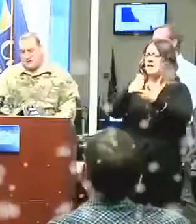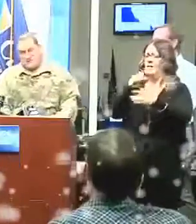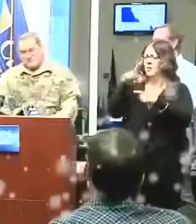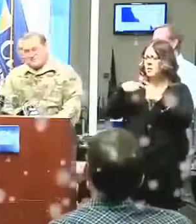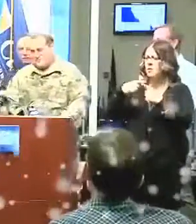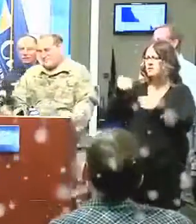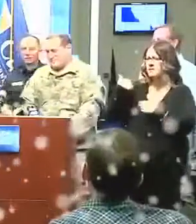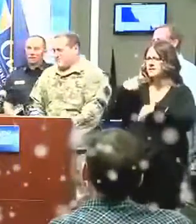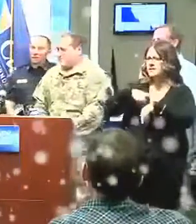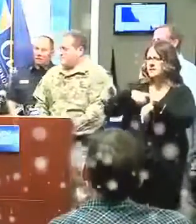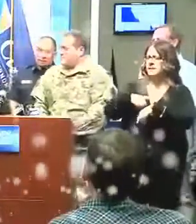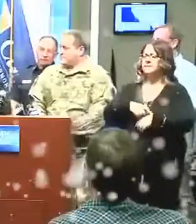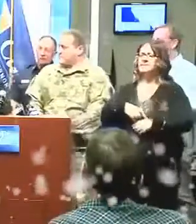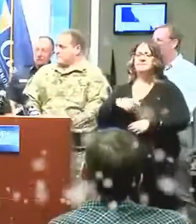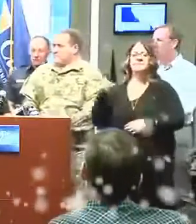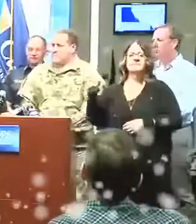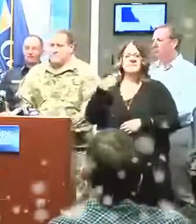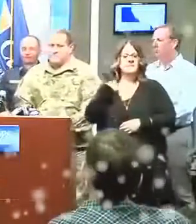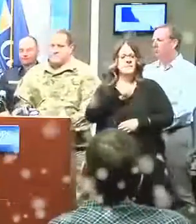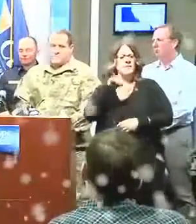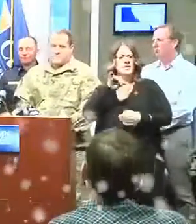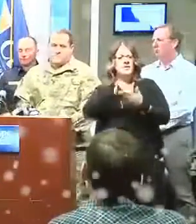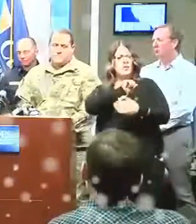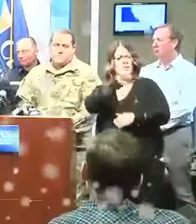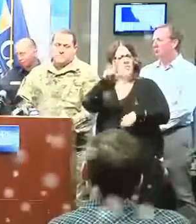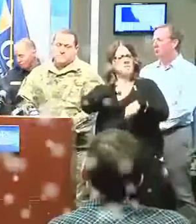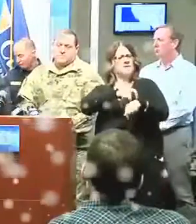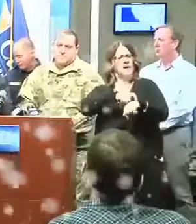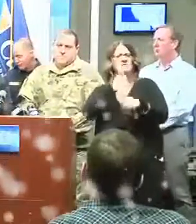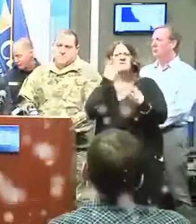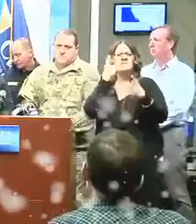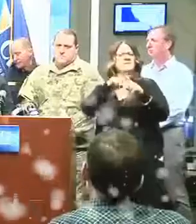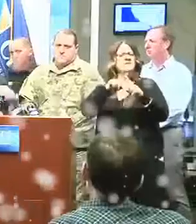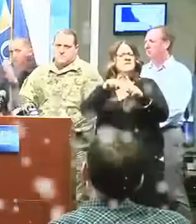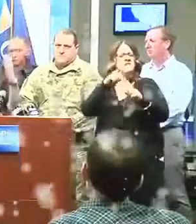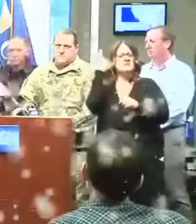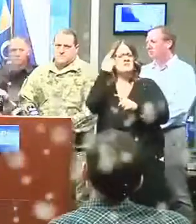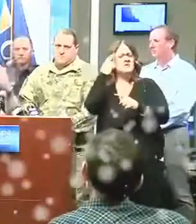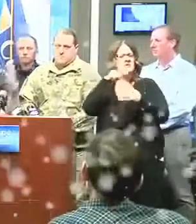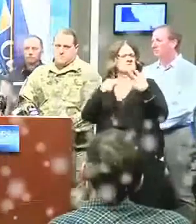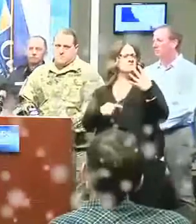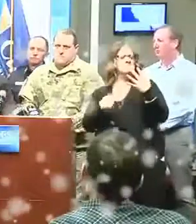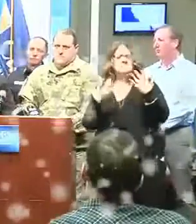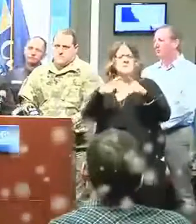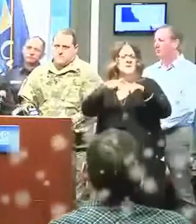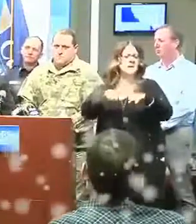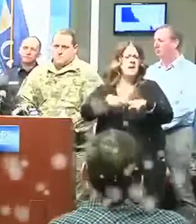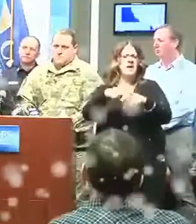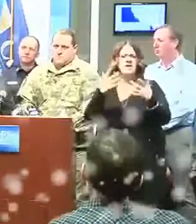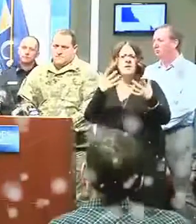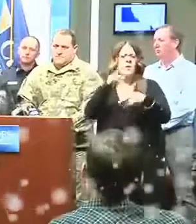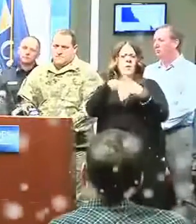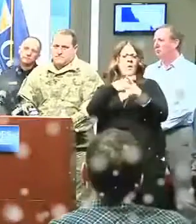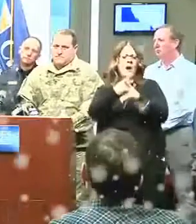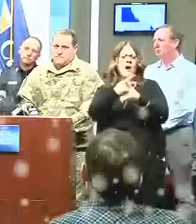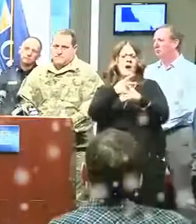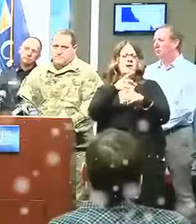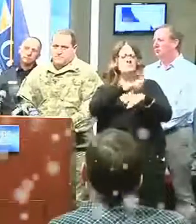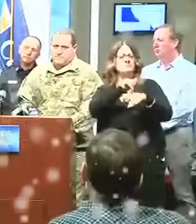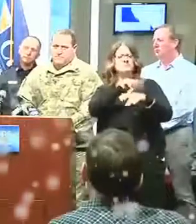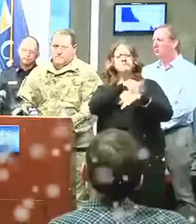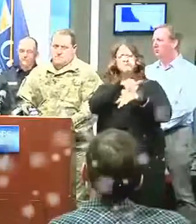mobilized? We actually mobilize the National Guard all the time for a lot of different reasons. It's just the levels of deployment, particularly